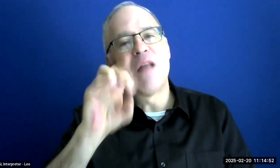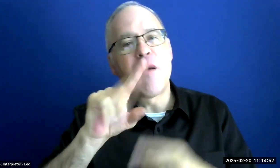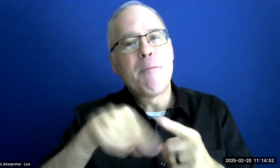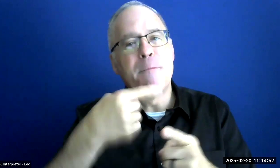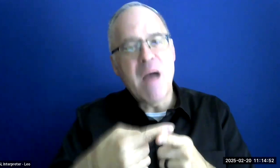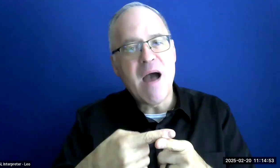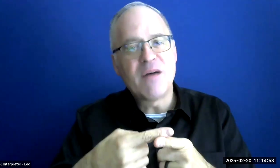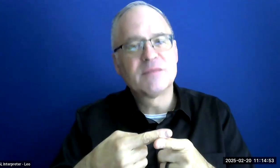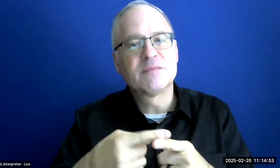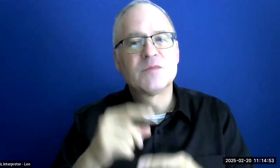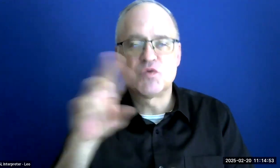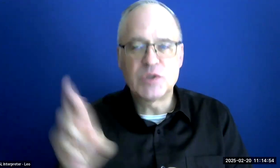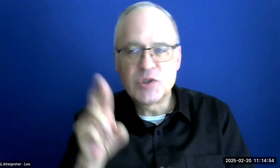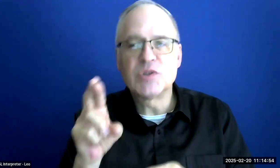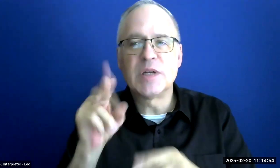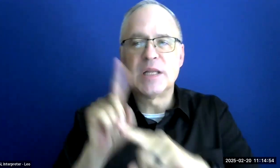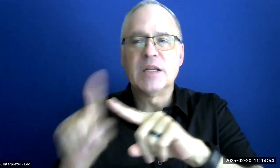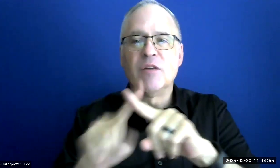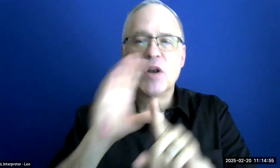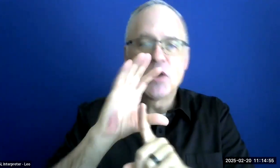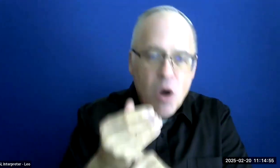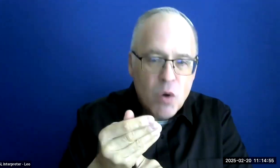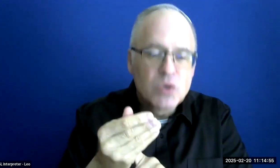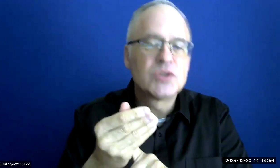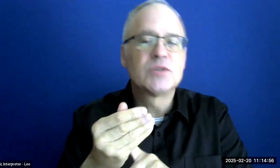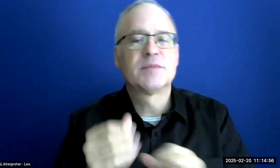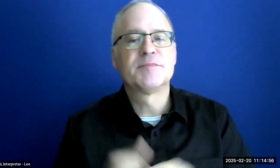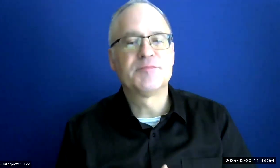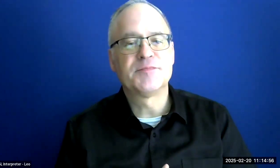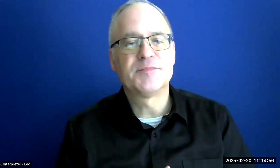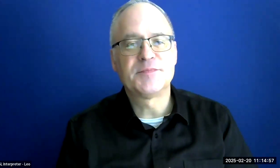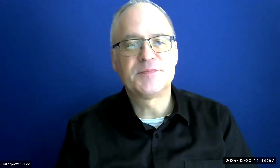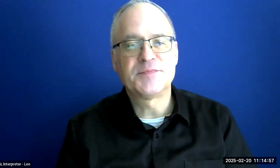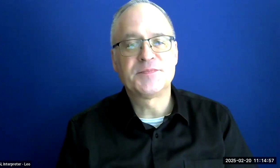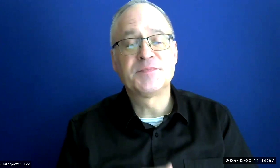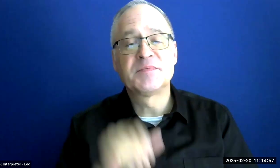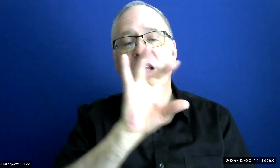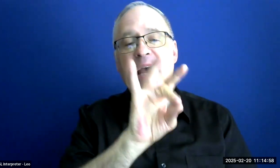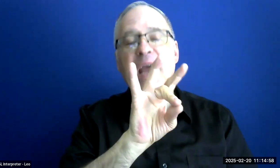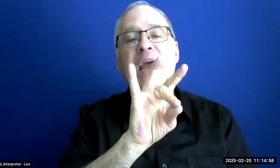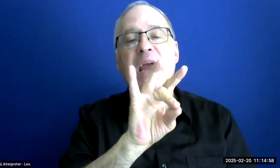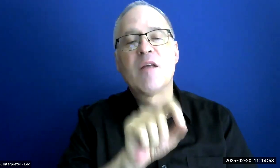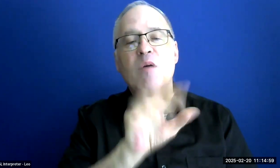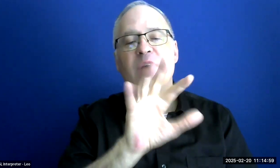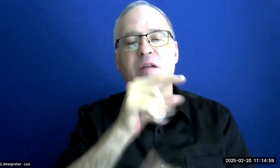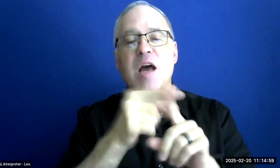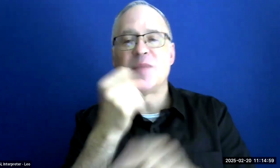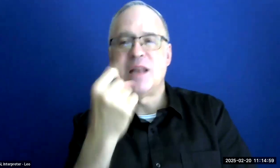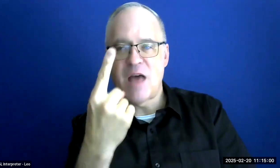Culture. This downloadable document that was designed so that it can be printed on a single 8.5 by 11 letter-sized sheet of